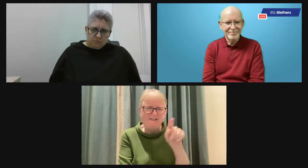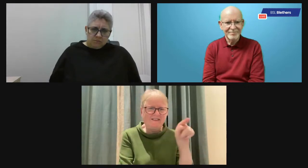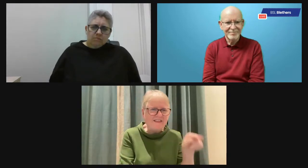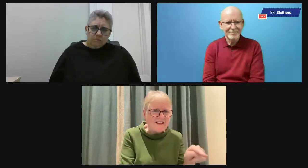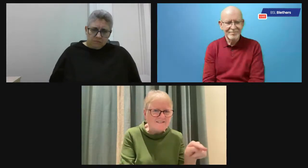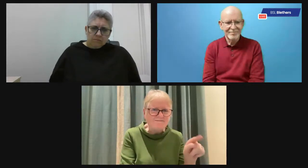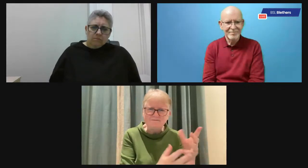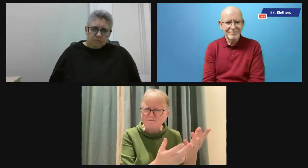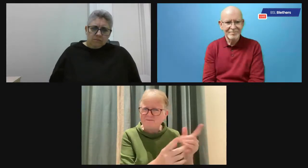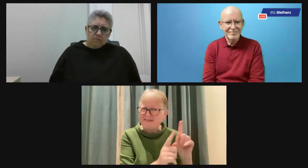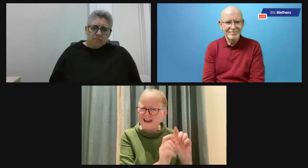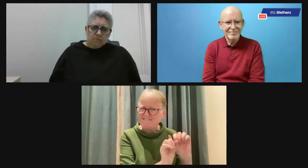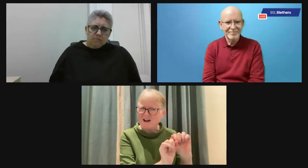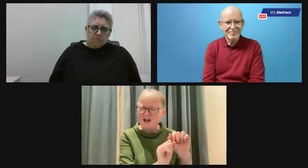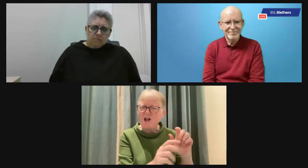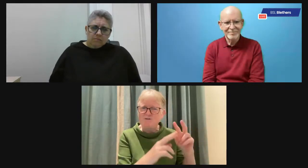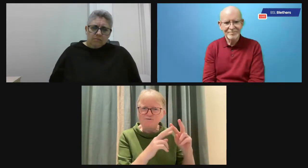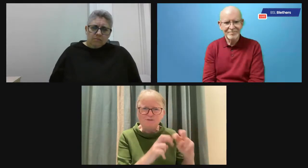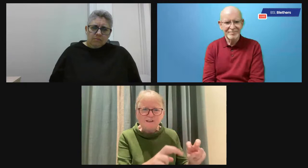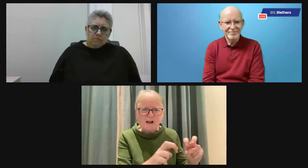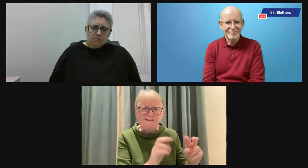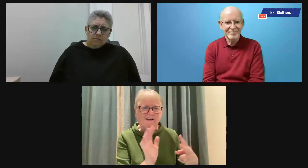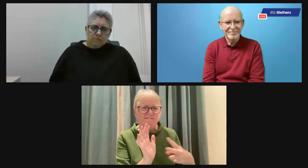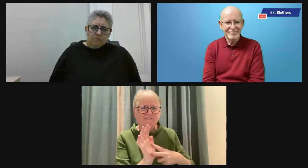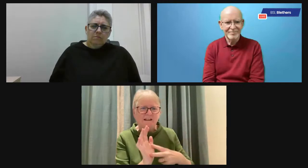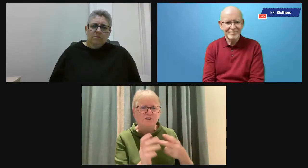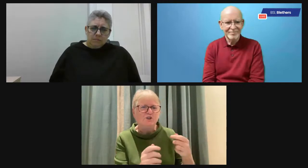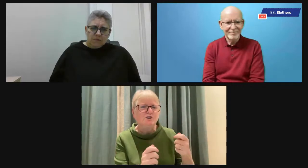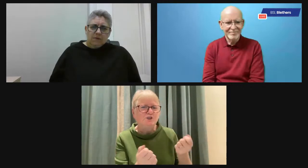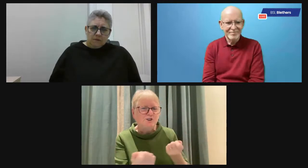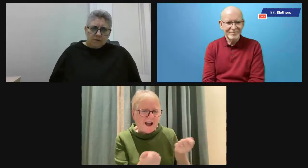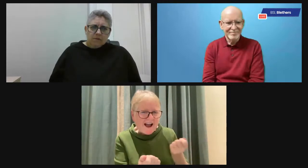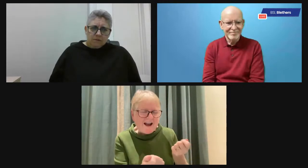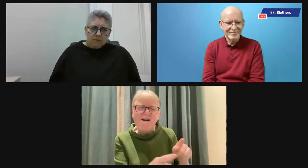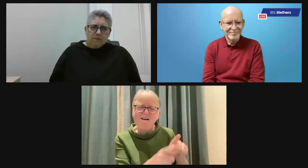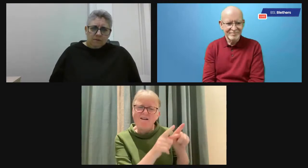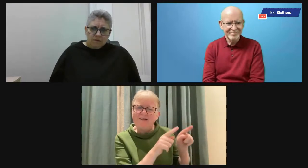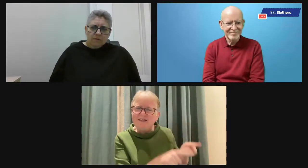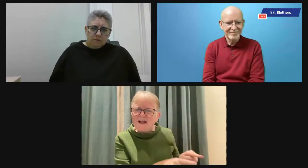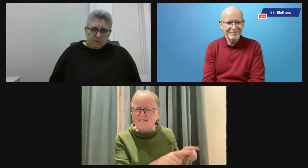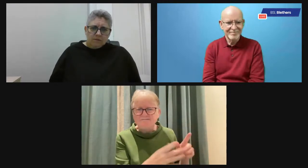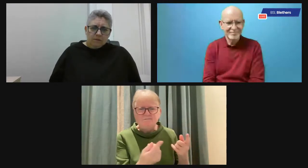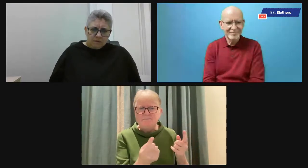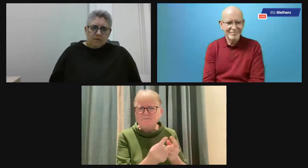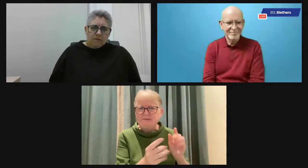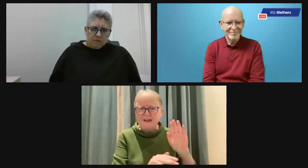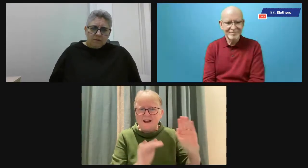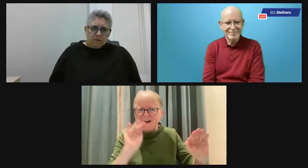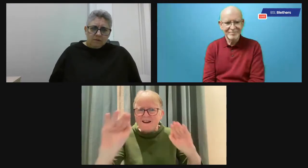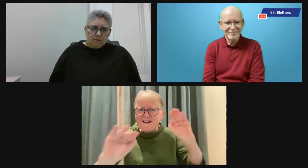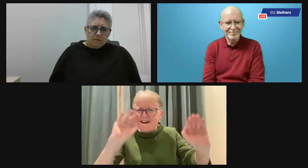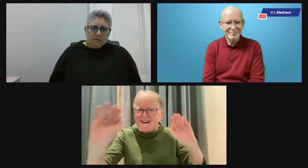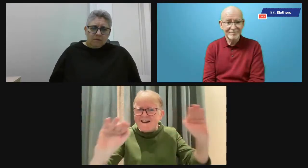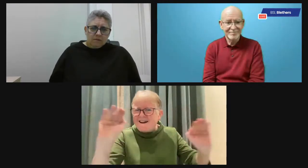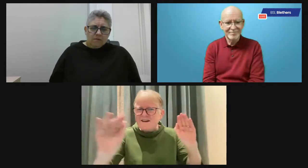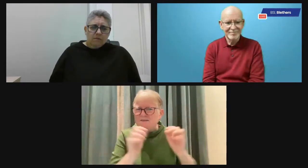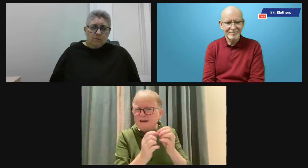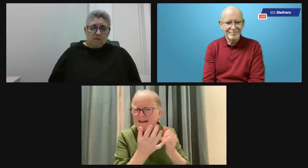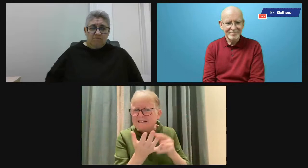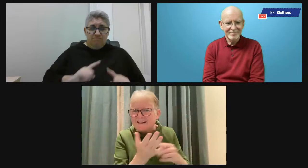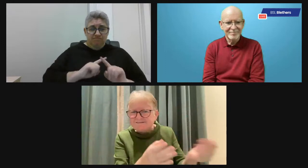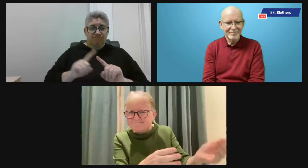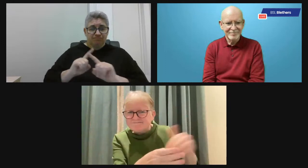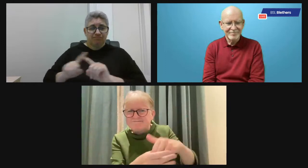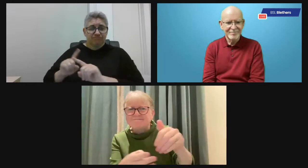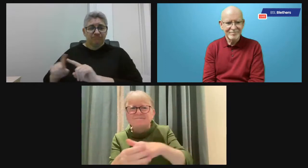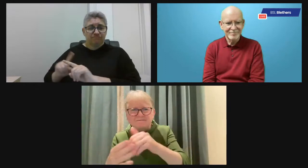have a membership secretary, a treasurer, we have a researcher, vice chair. So